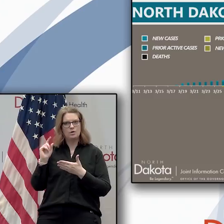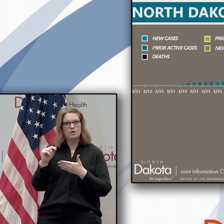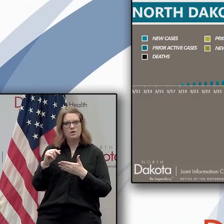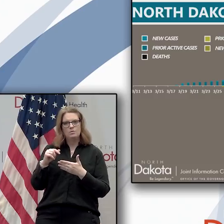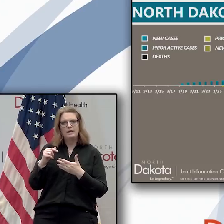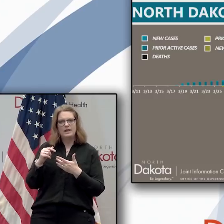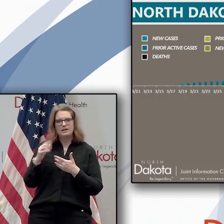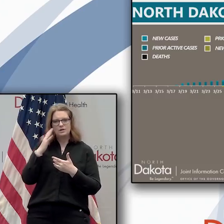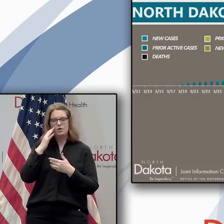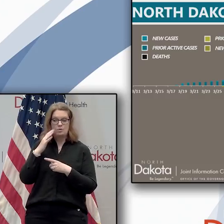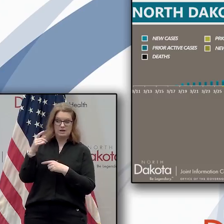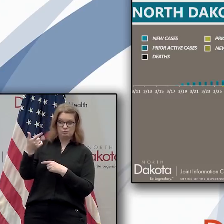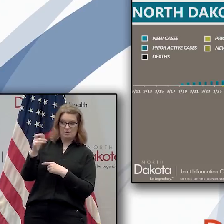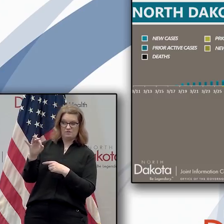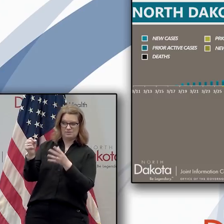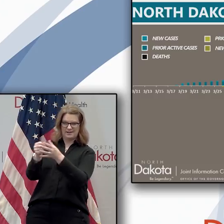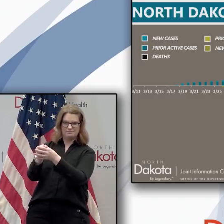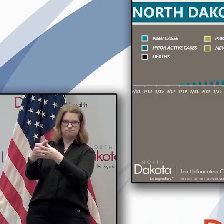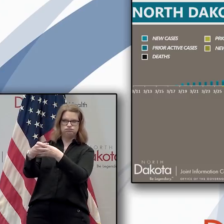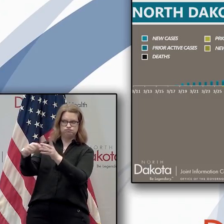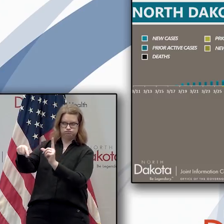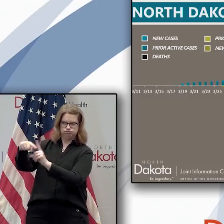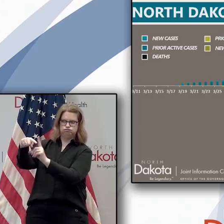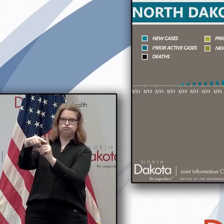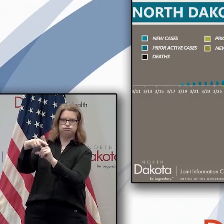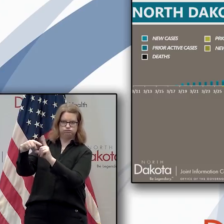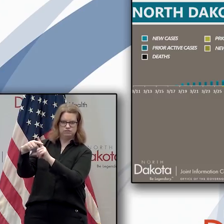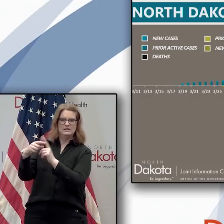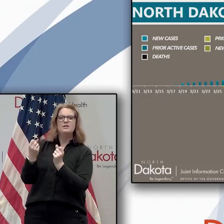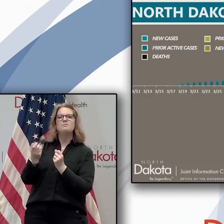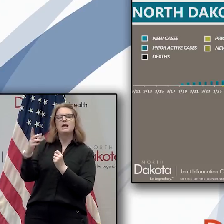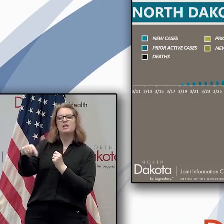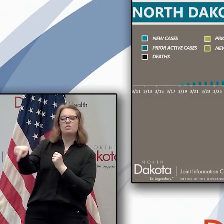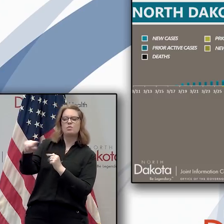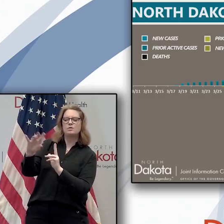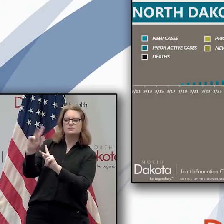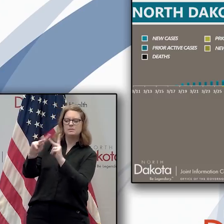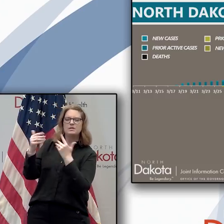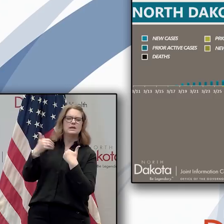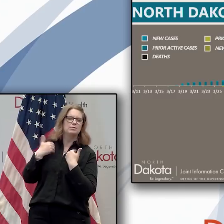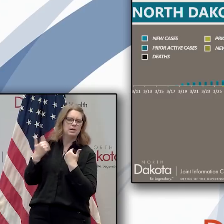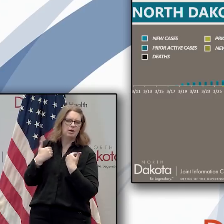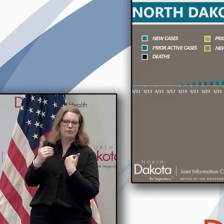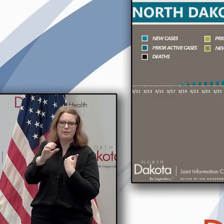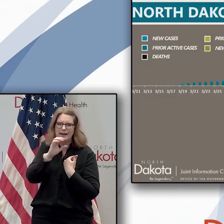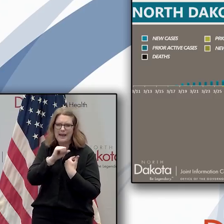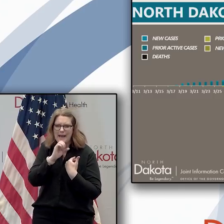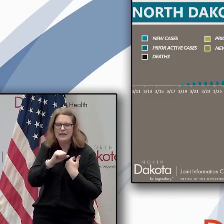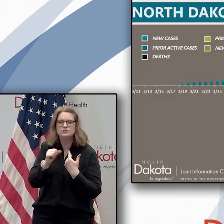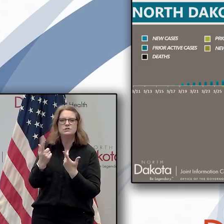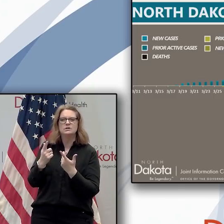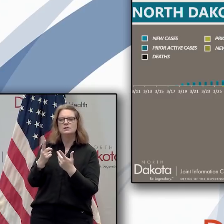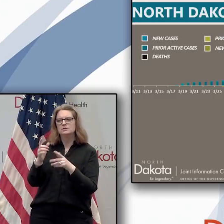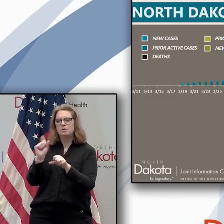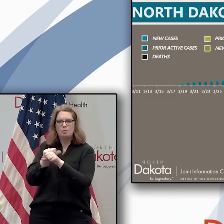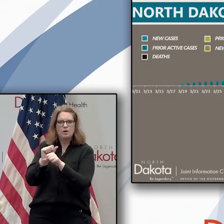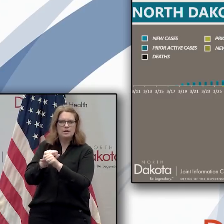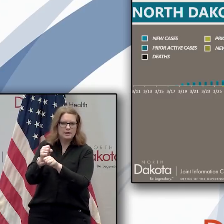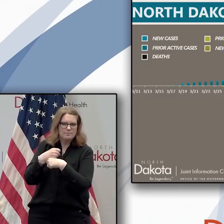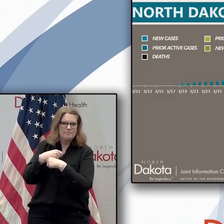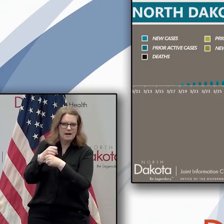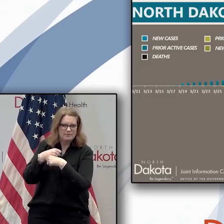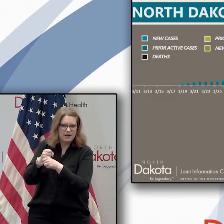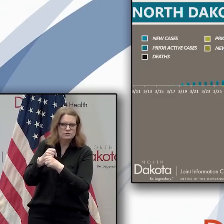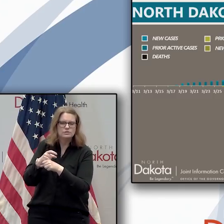large outbreak in Grand Forks. A lot of those were folks that were younger in age, working actively in